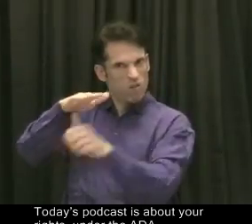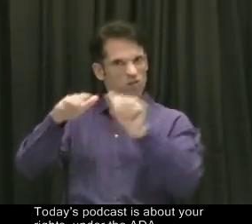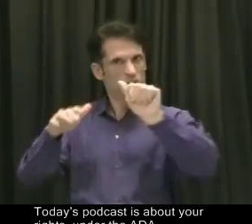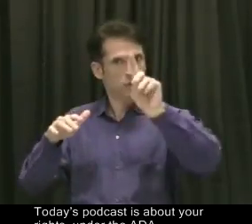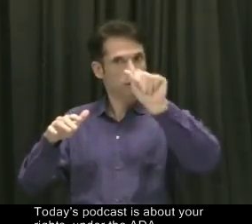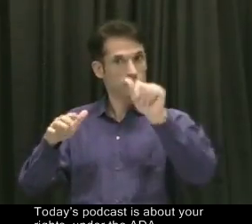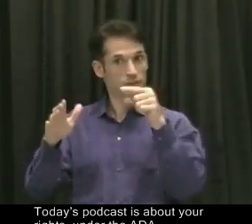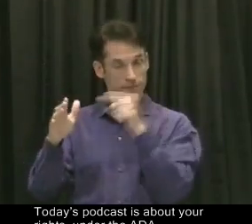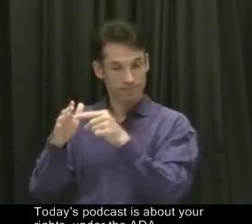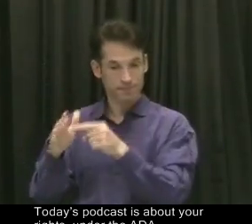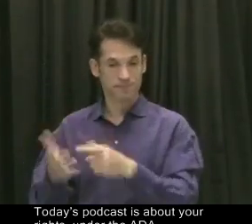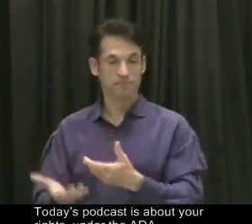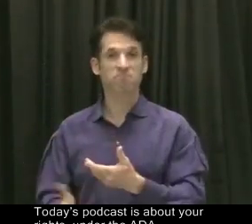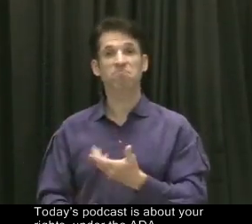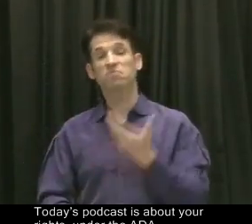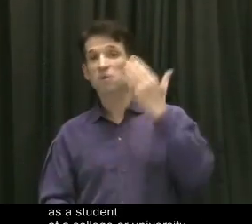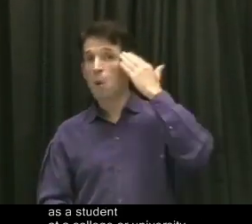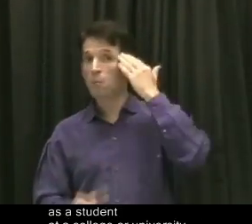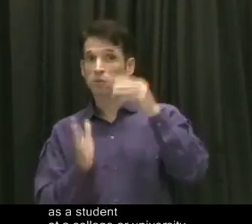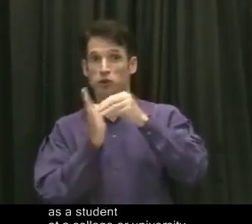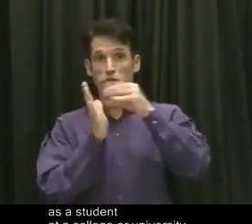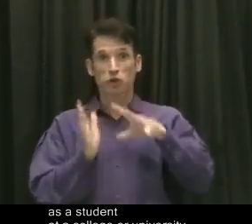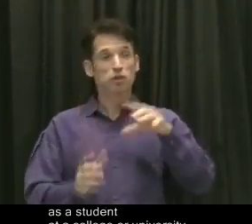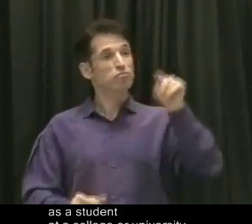As a student at a college or university.